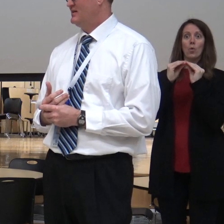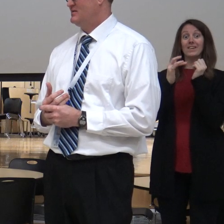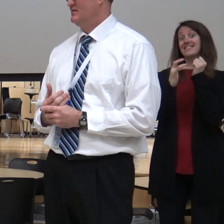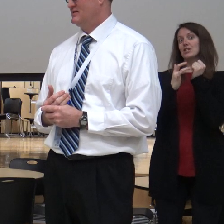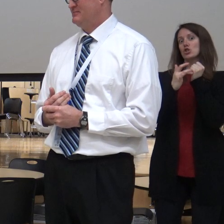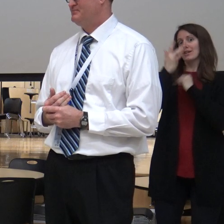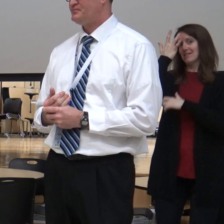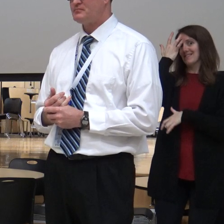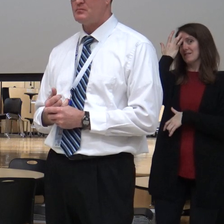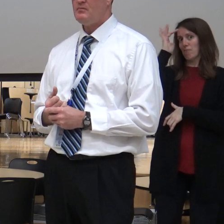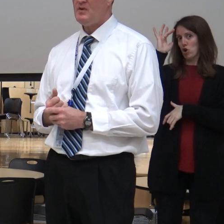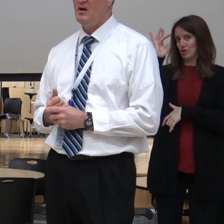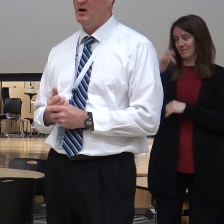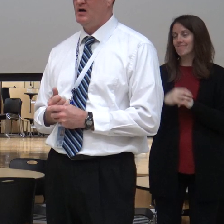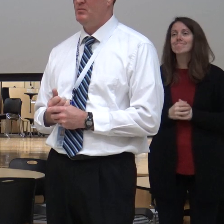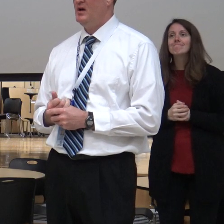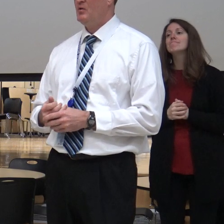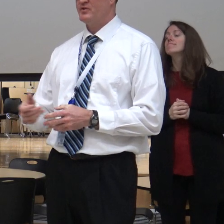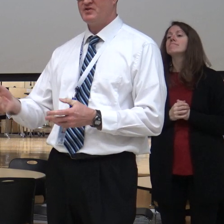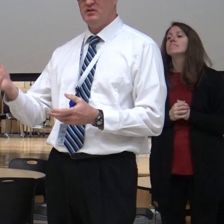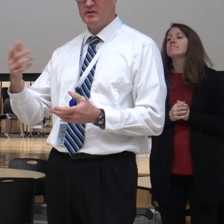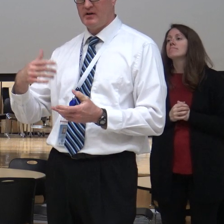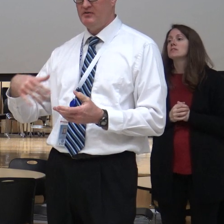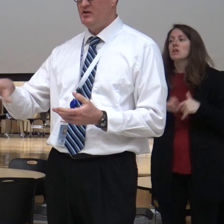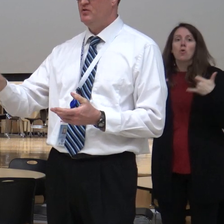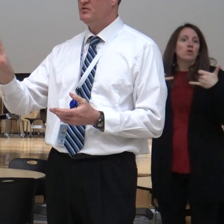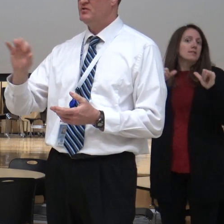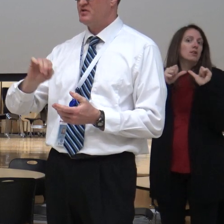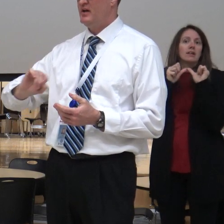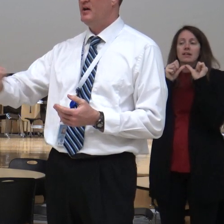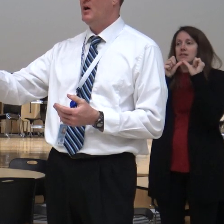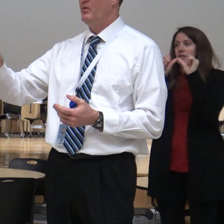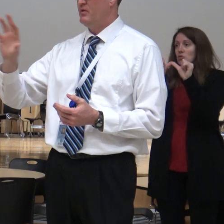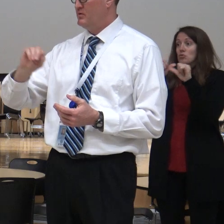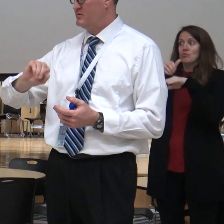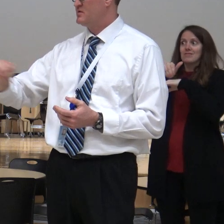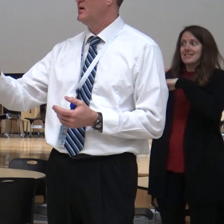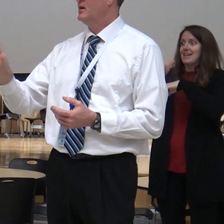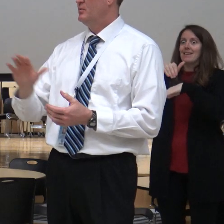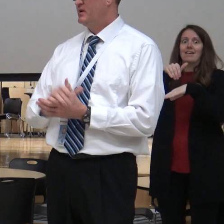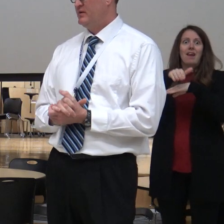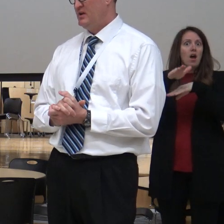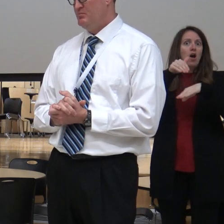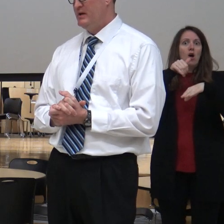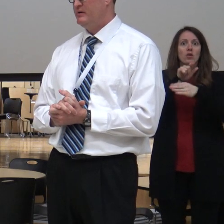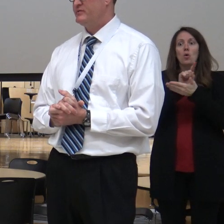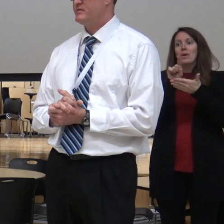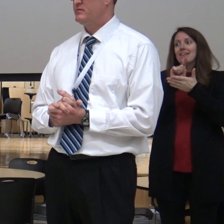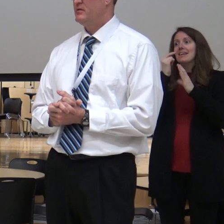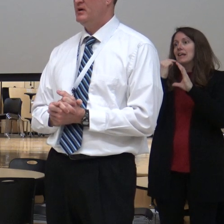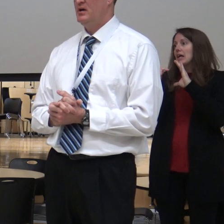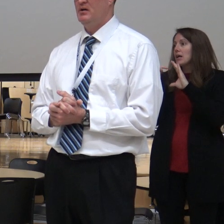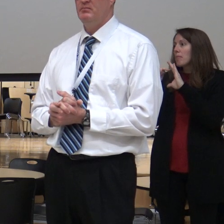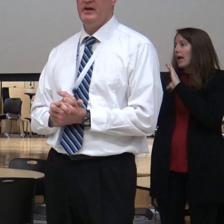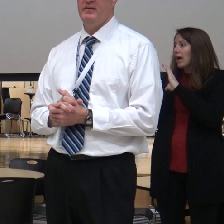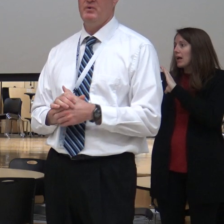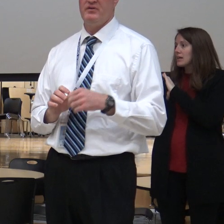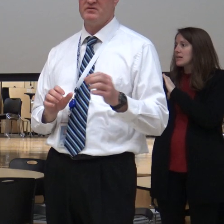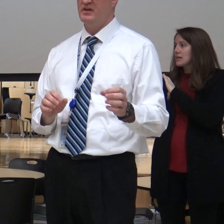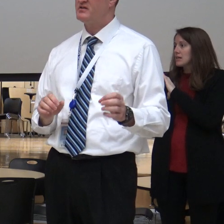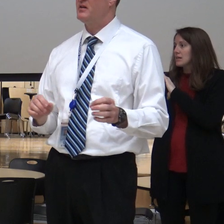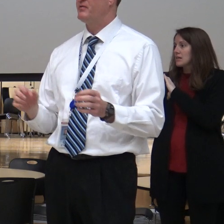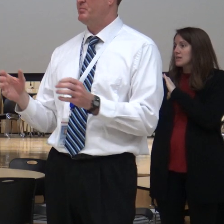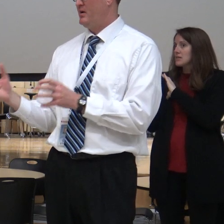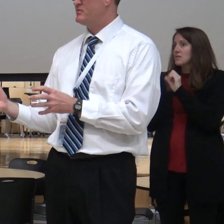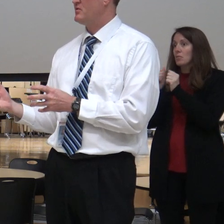digital citizens. We're still going to continue to send out those weekly emails and with